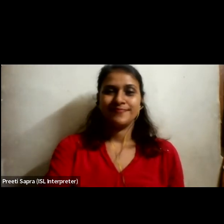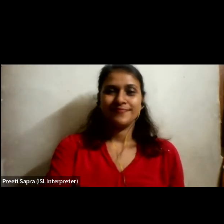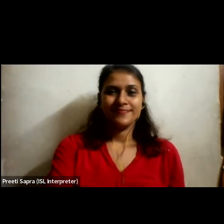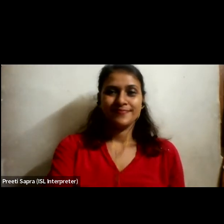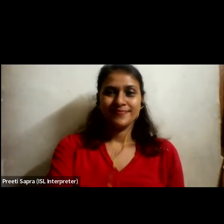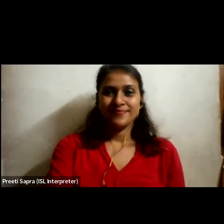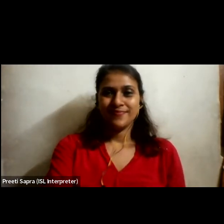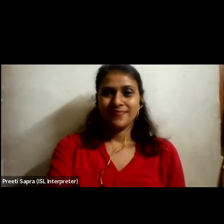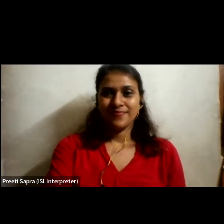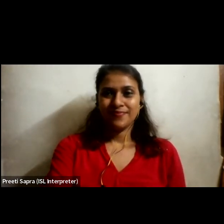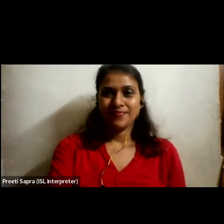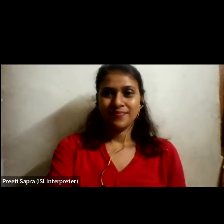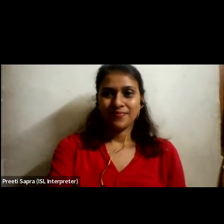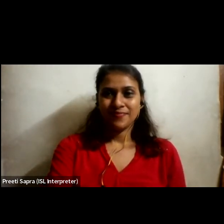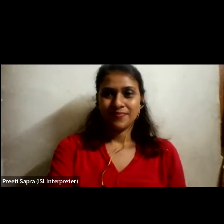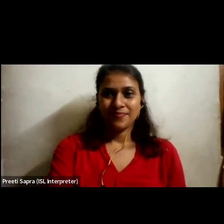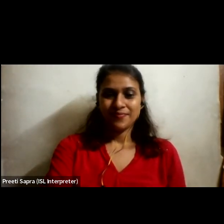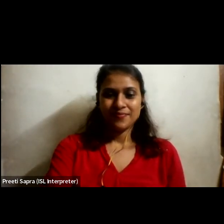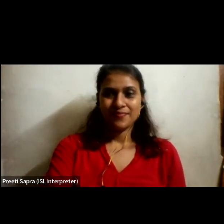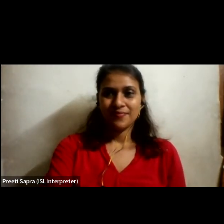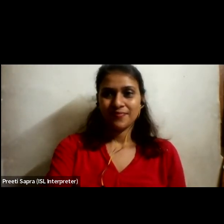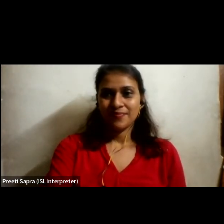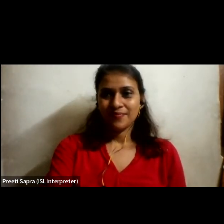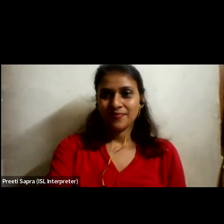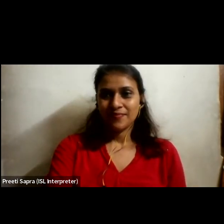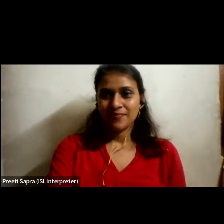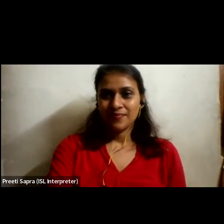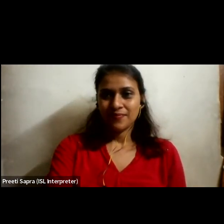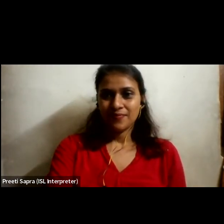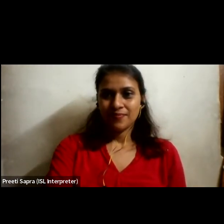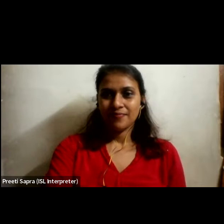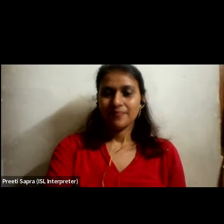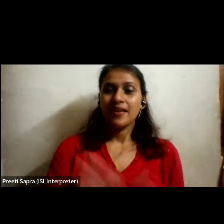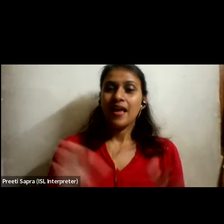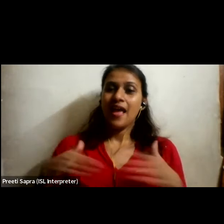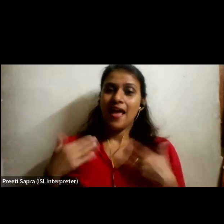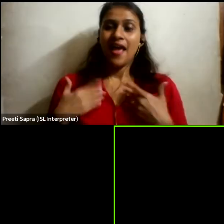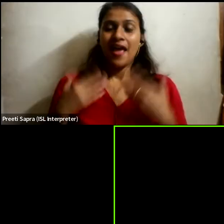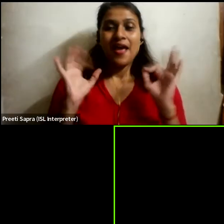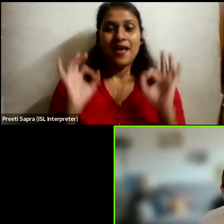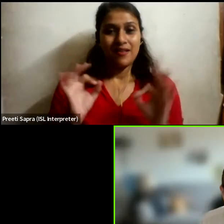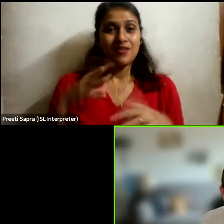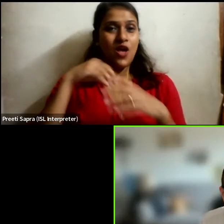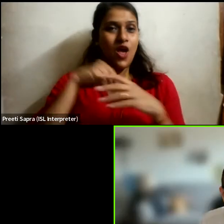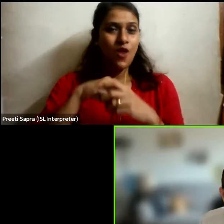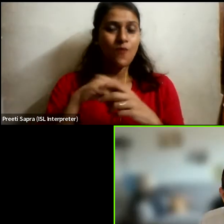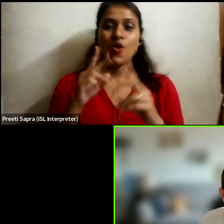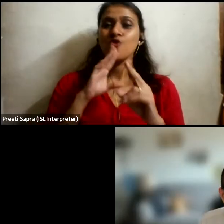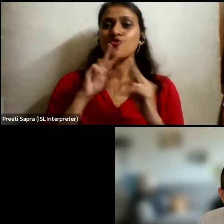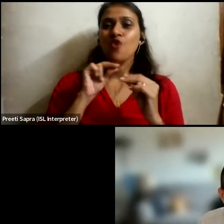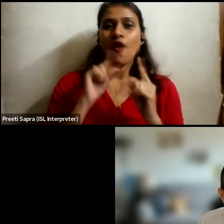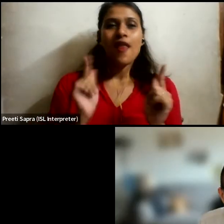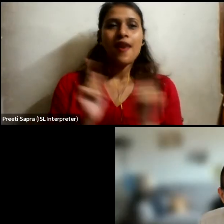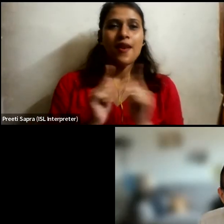Hi, everyone. Nice to be here and have a chance to talk a little bit about